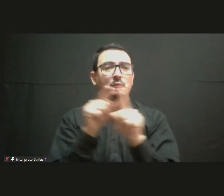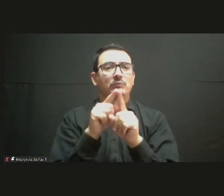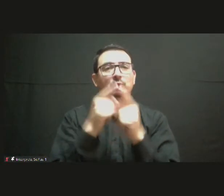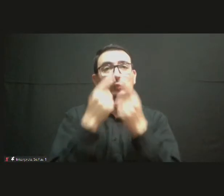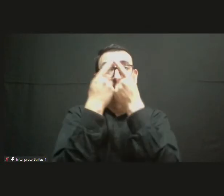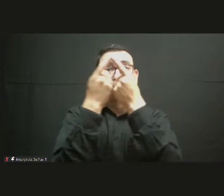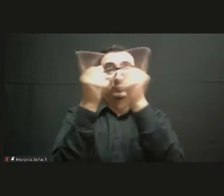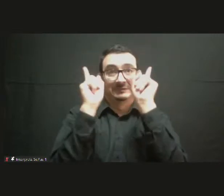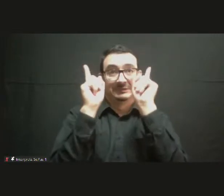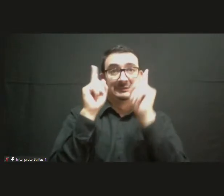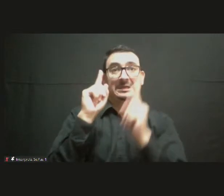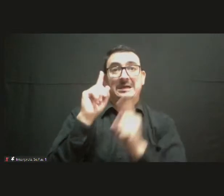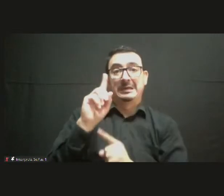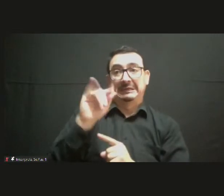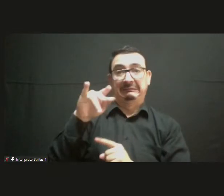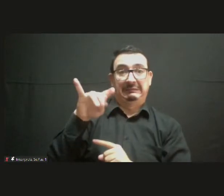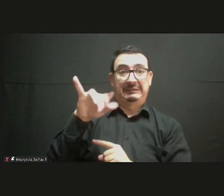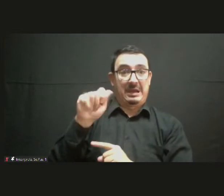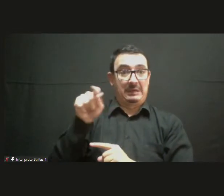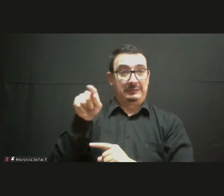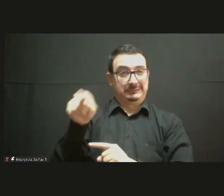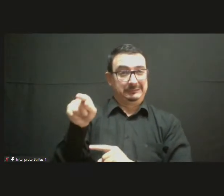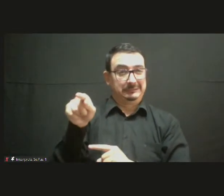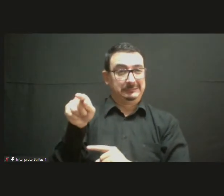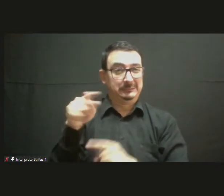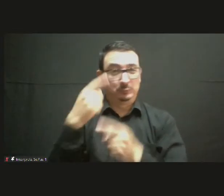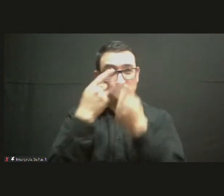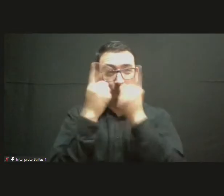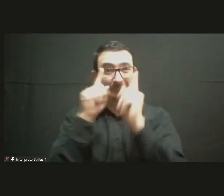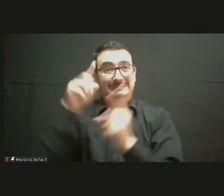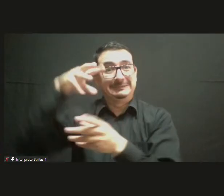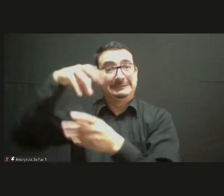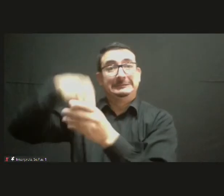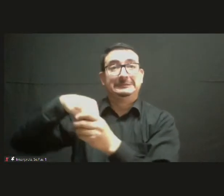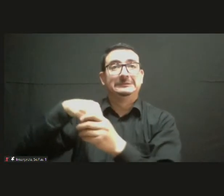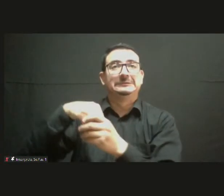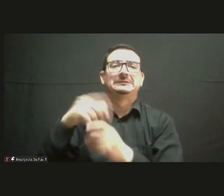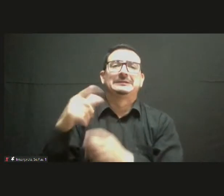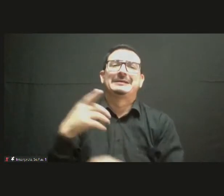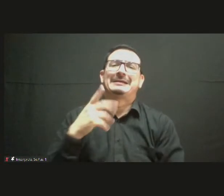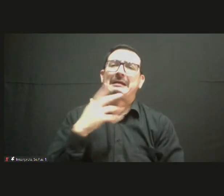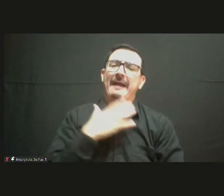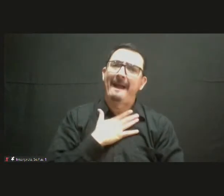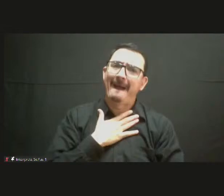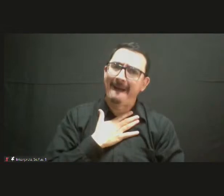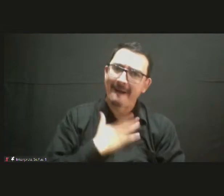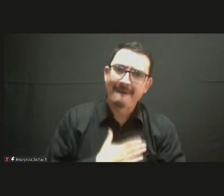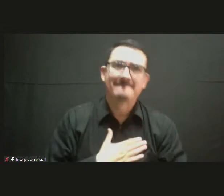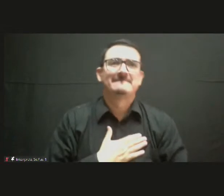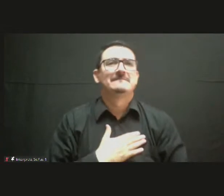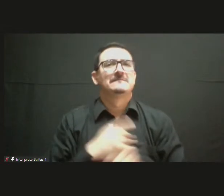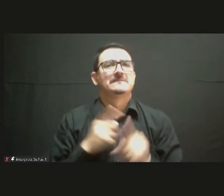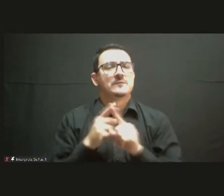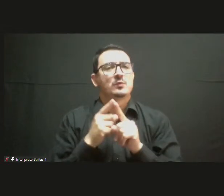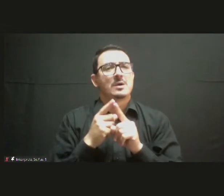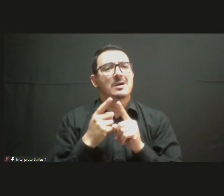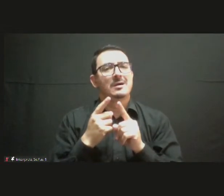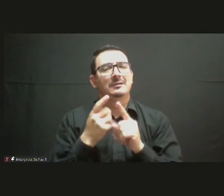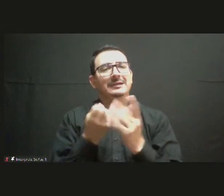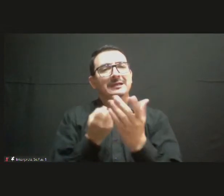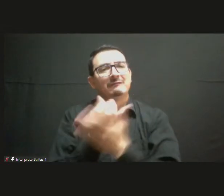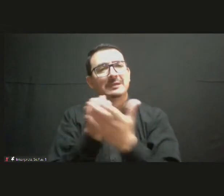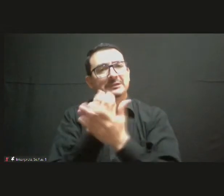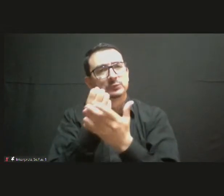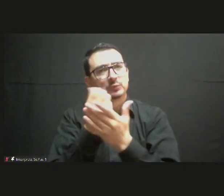provide up-to-date information about the return of Caribbean tourism to its usual